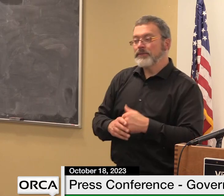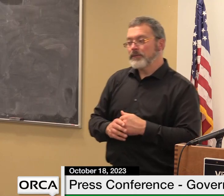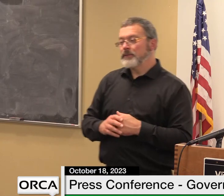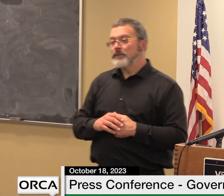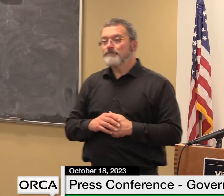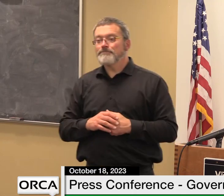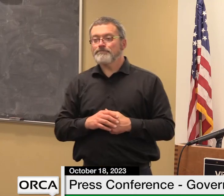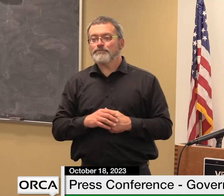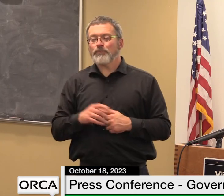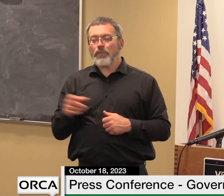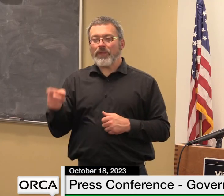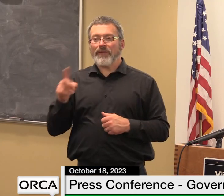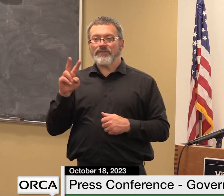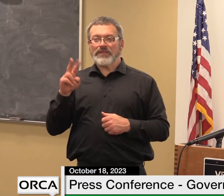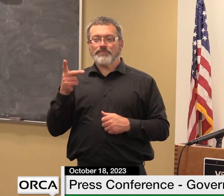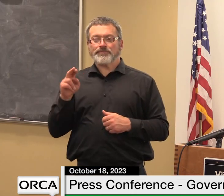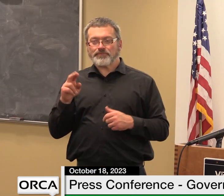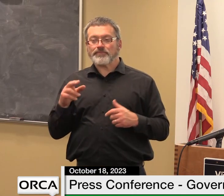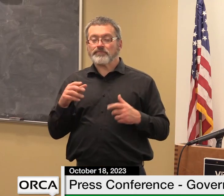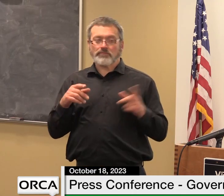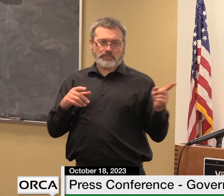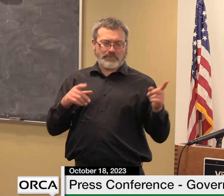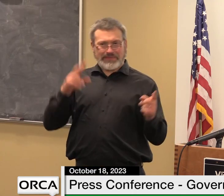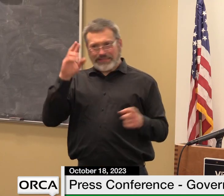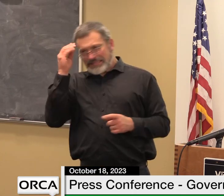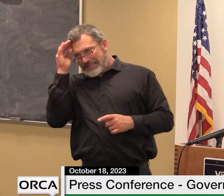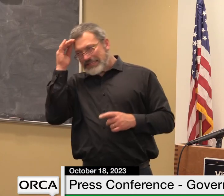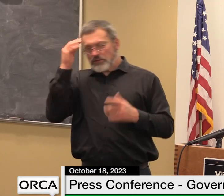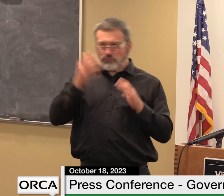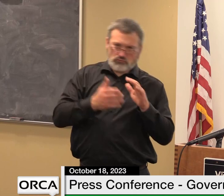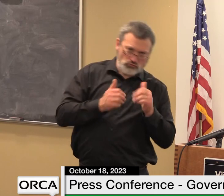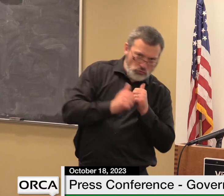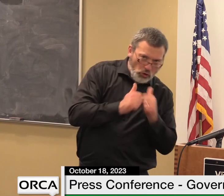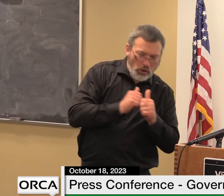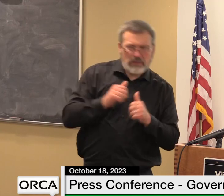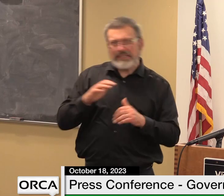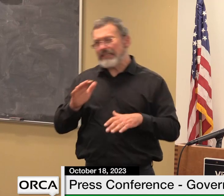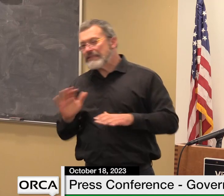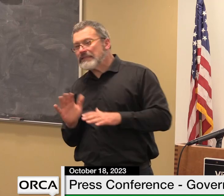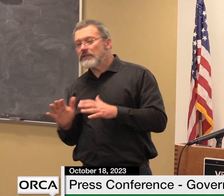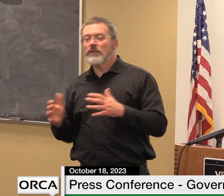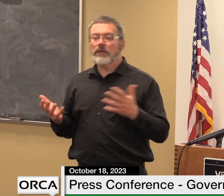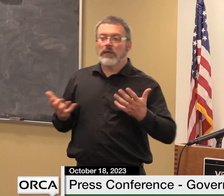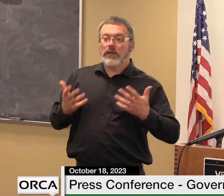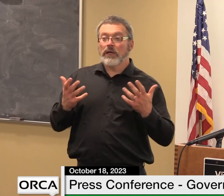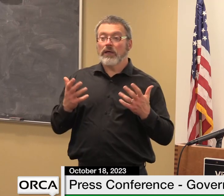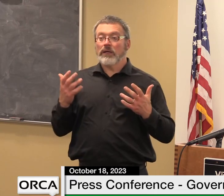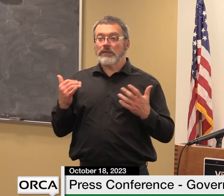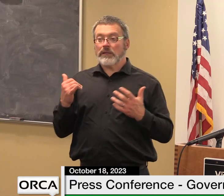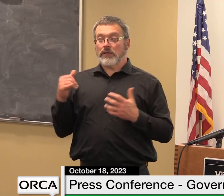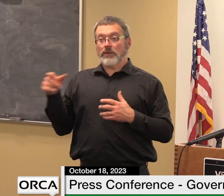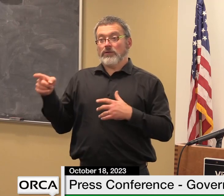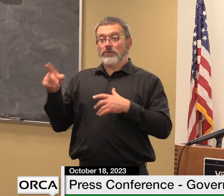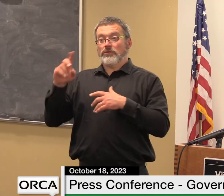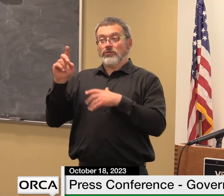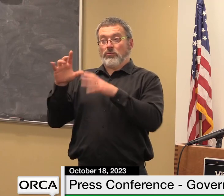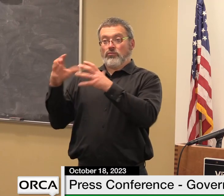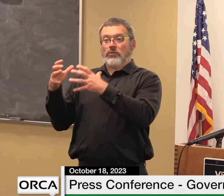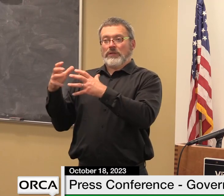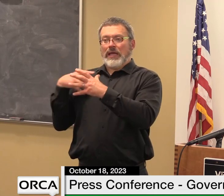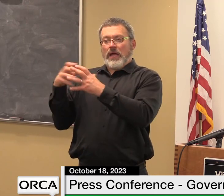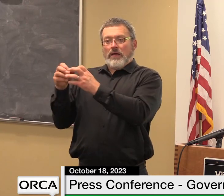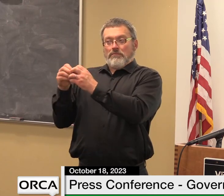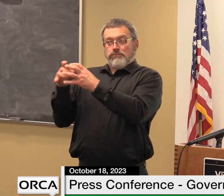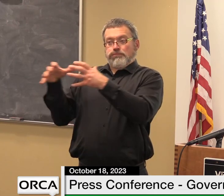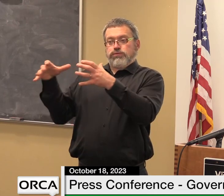whether or not you're going to run again, how much of a factor is what the Democratic majority at the State House is